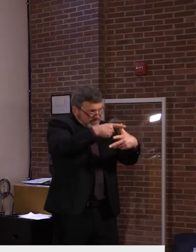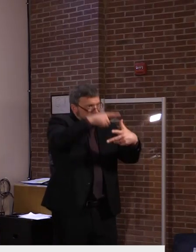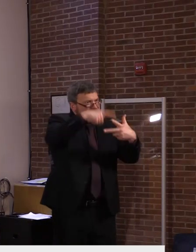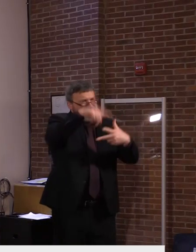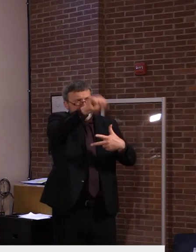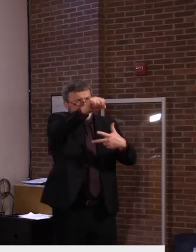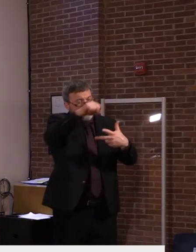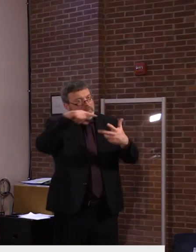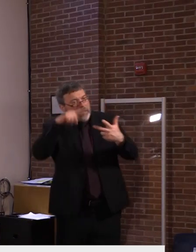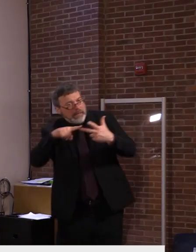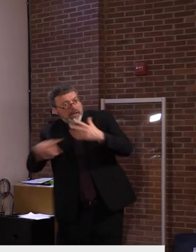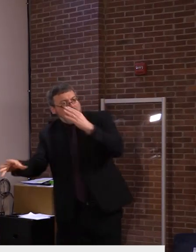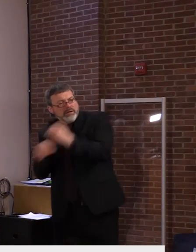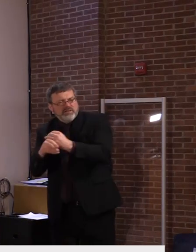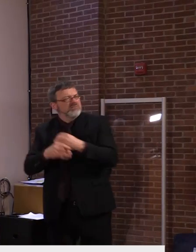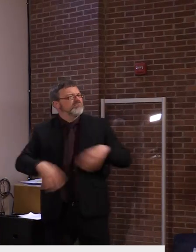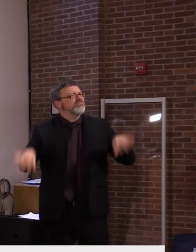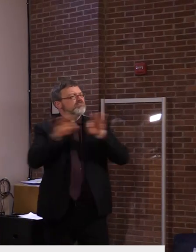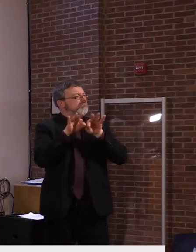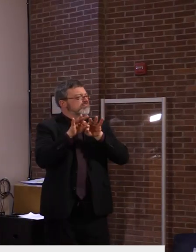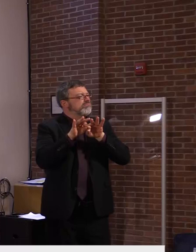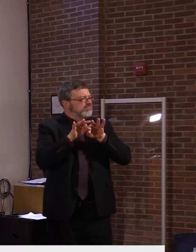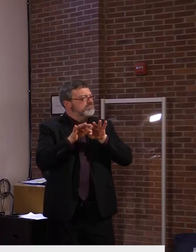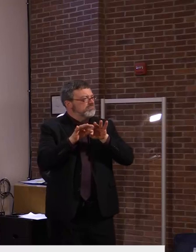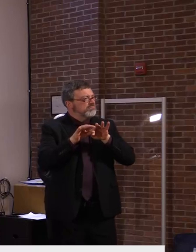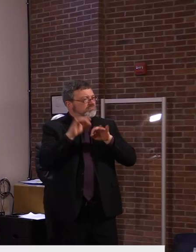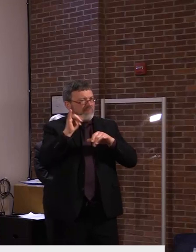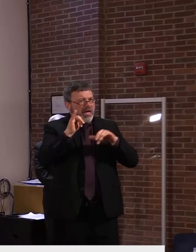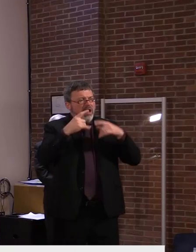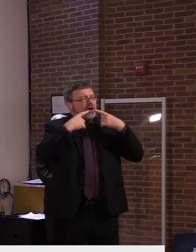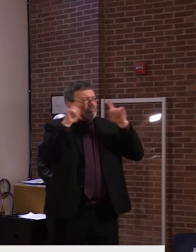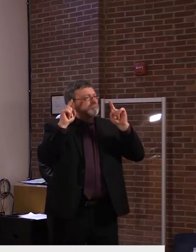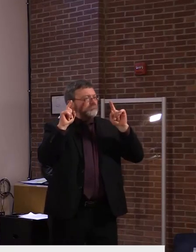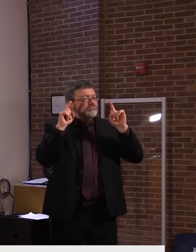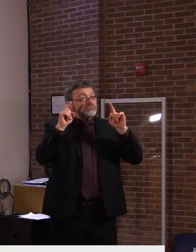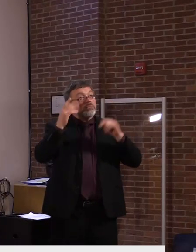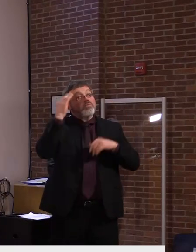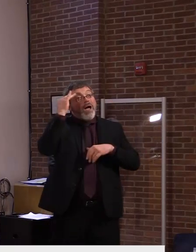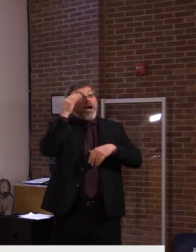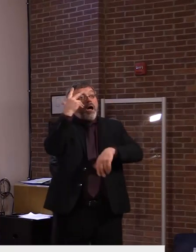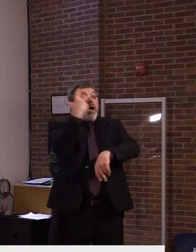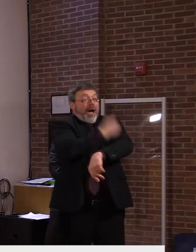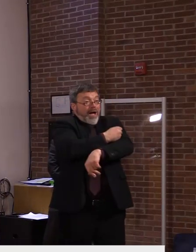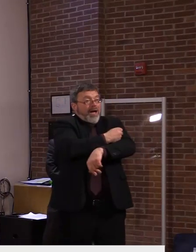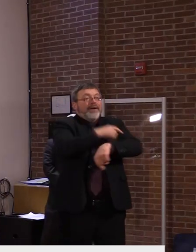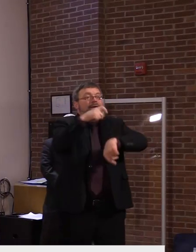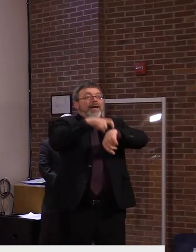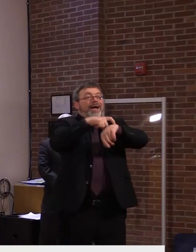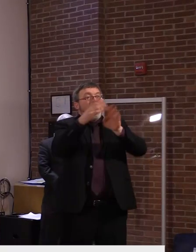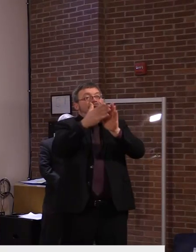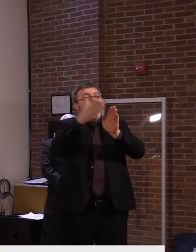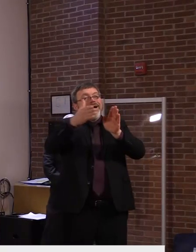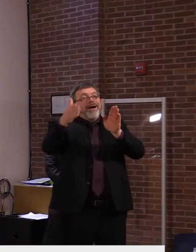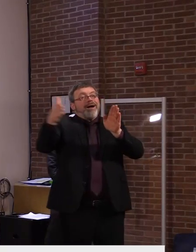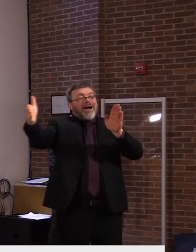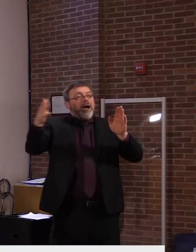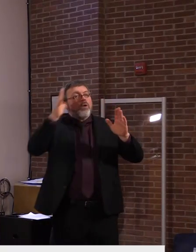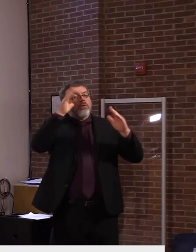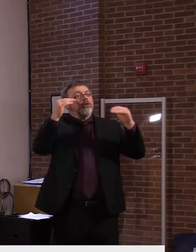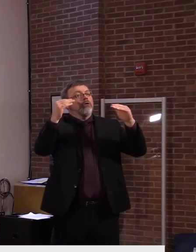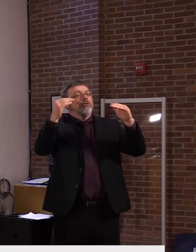But the protection we get from a vaccine can start to wear off over time. Booster shots